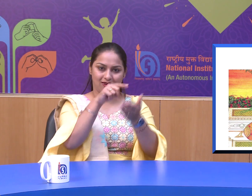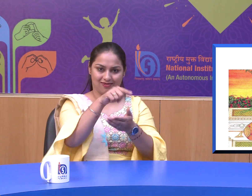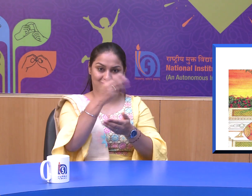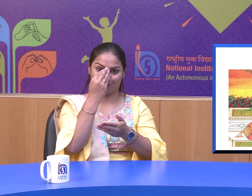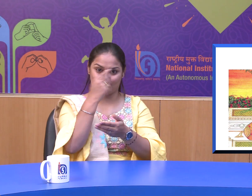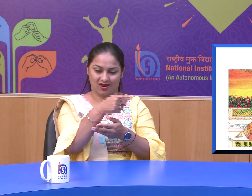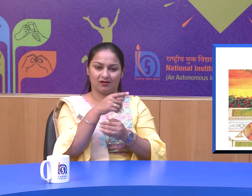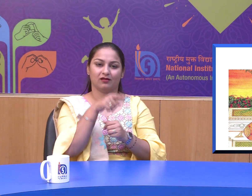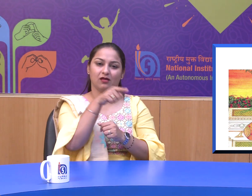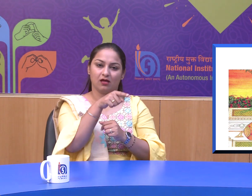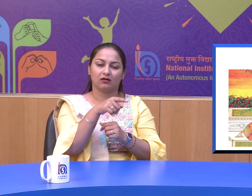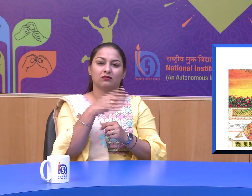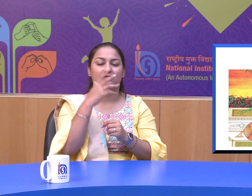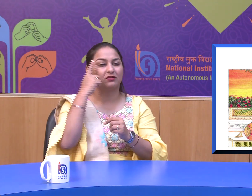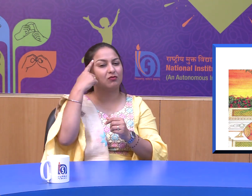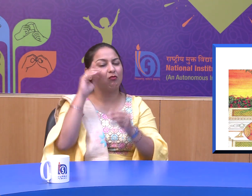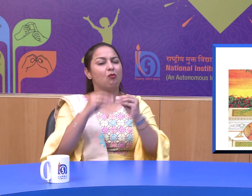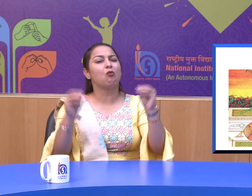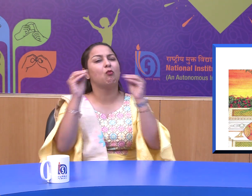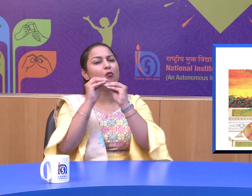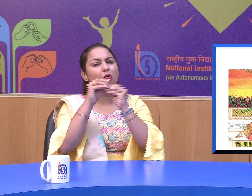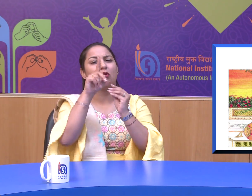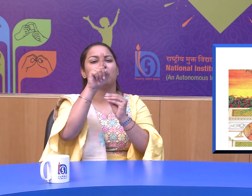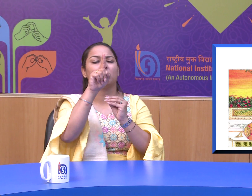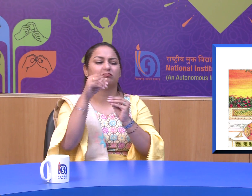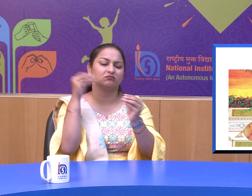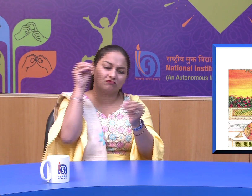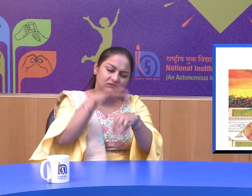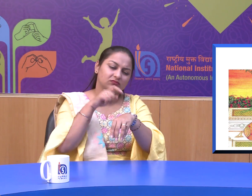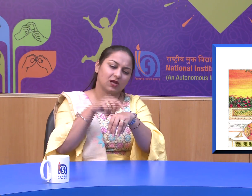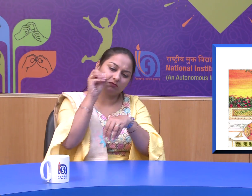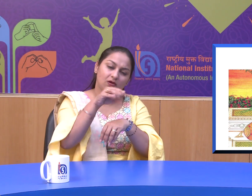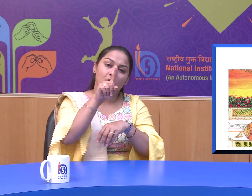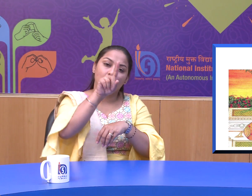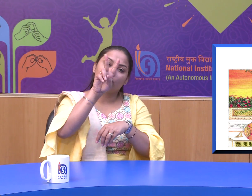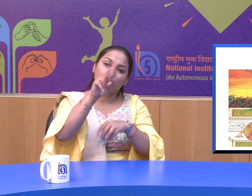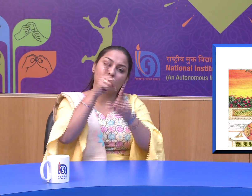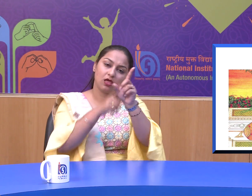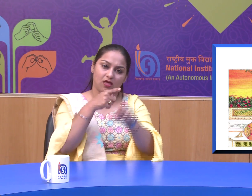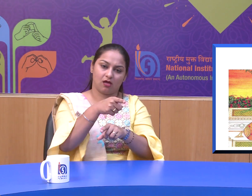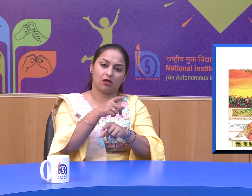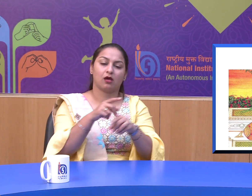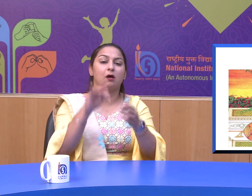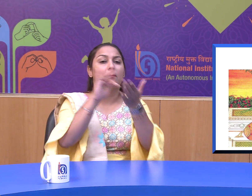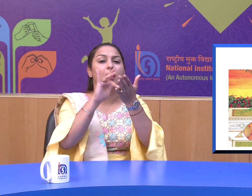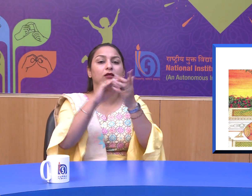had spent more than 12 years in Persia as a refugee. He